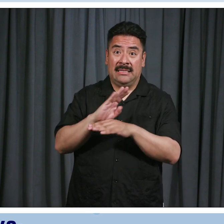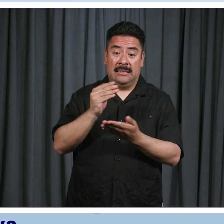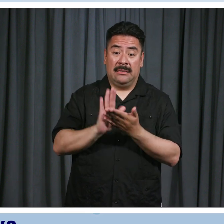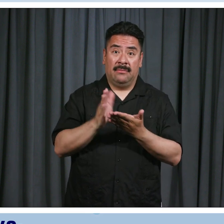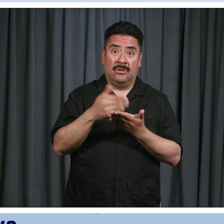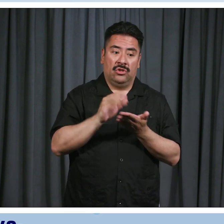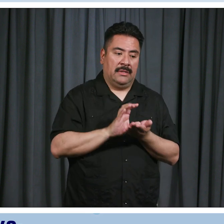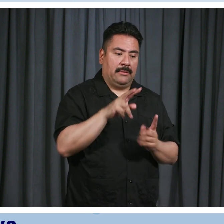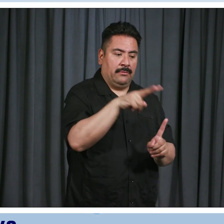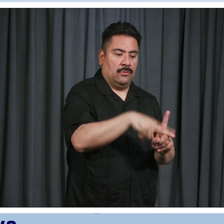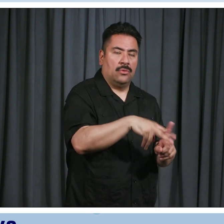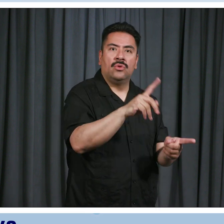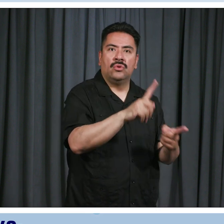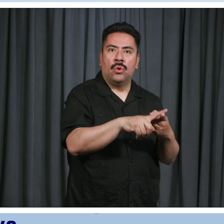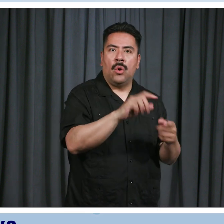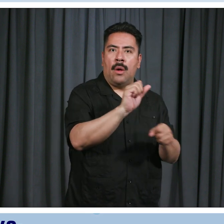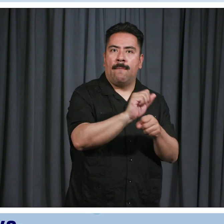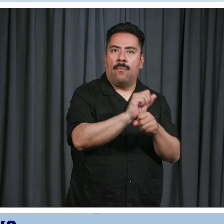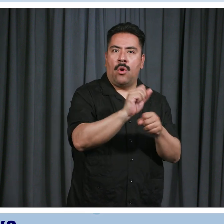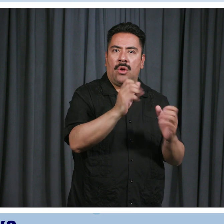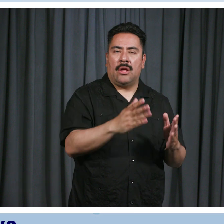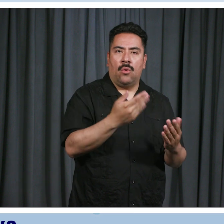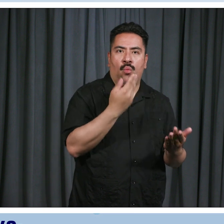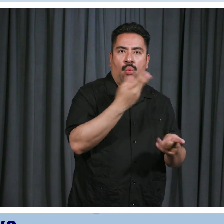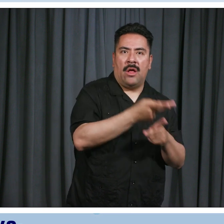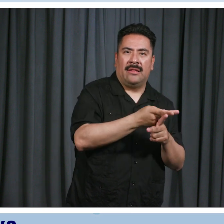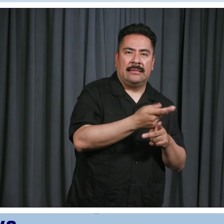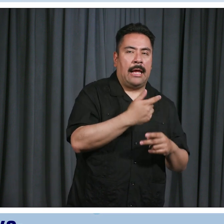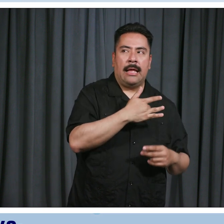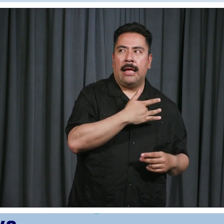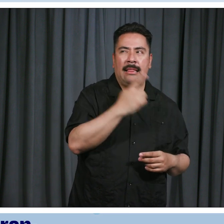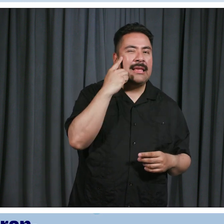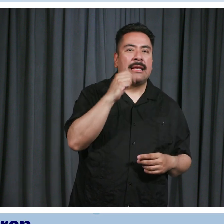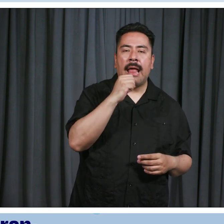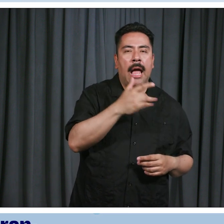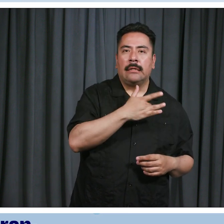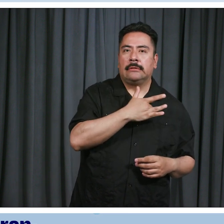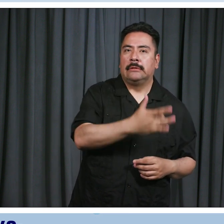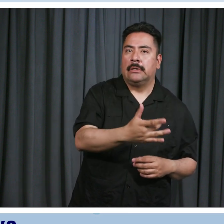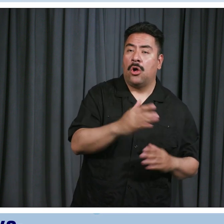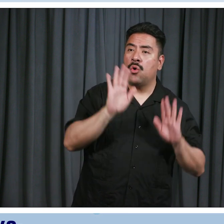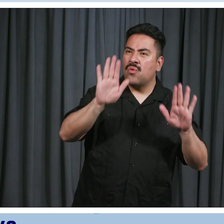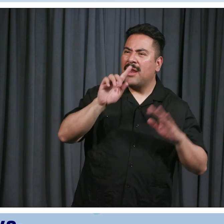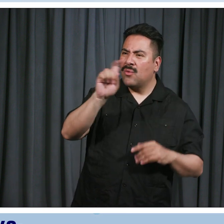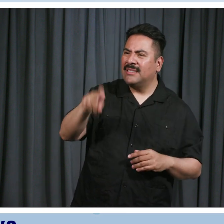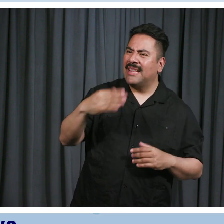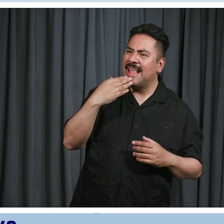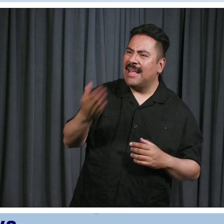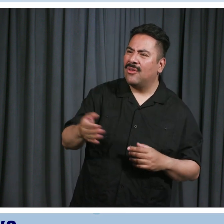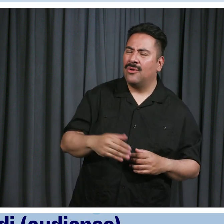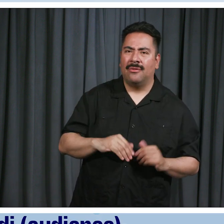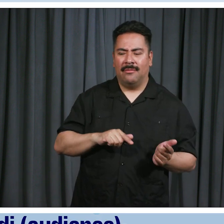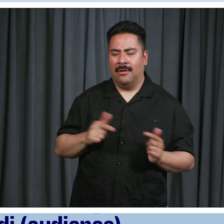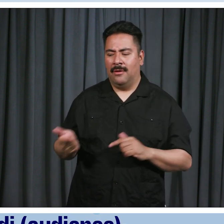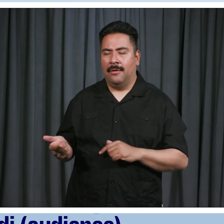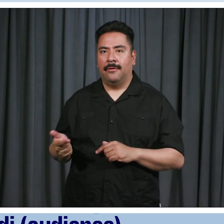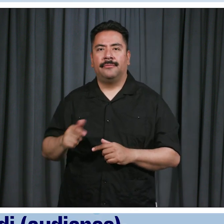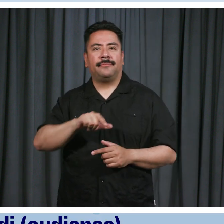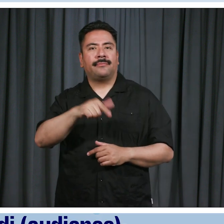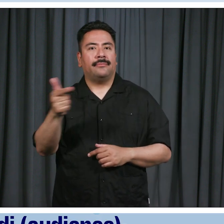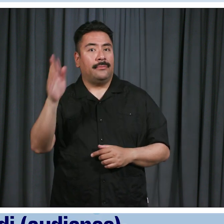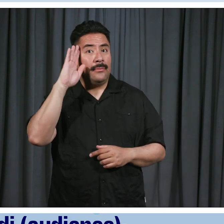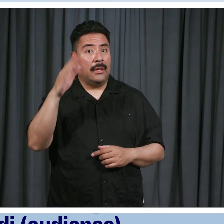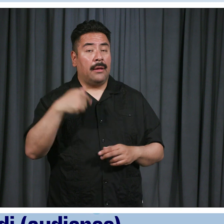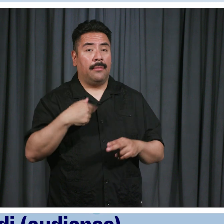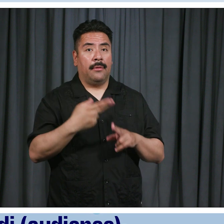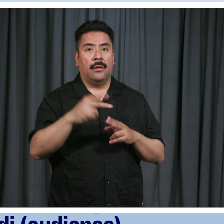wellness. And I don't think that that's typical. Great question. Yeah. Thank you. Hello, my name